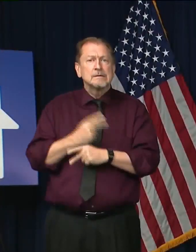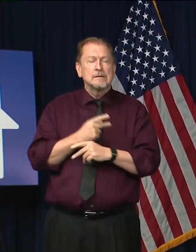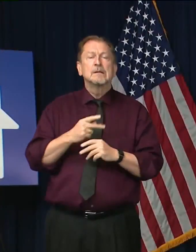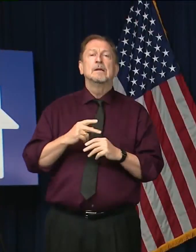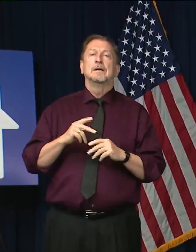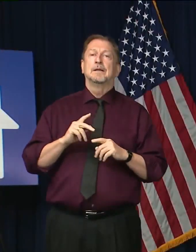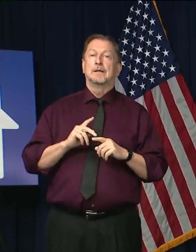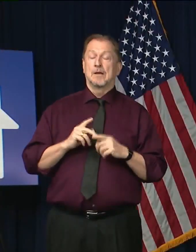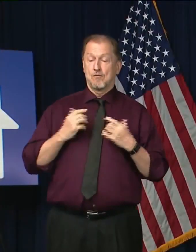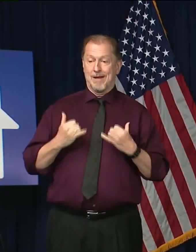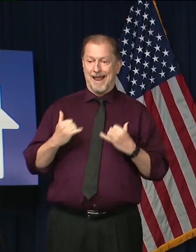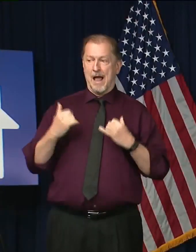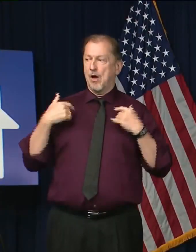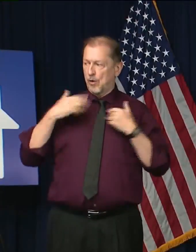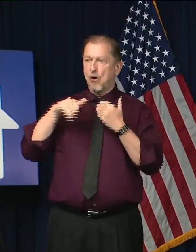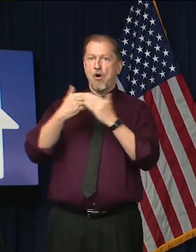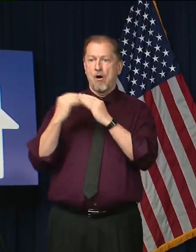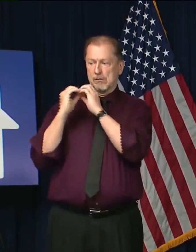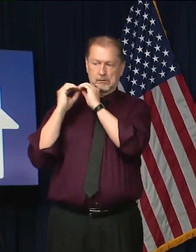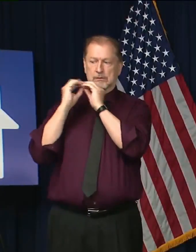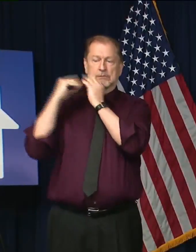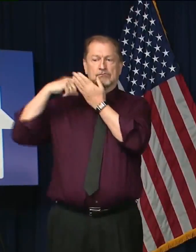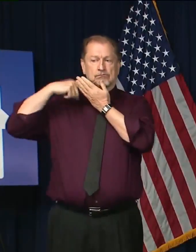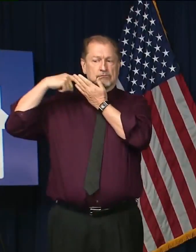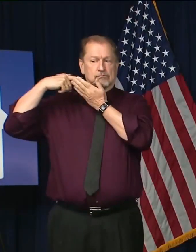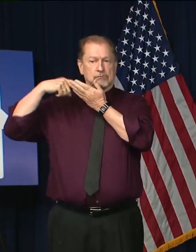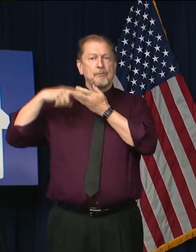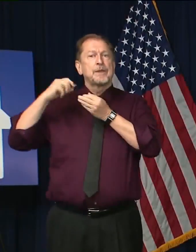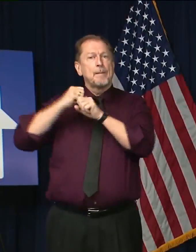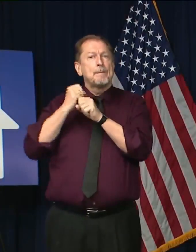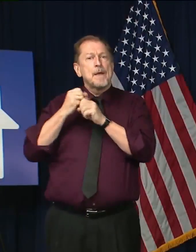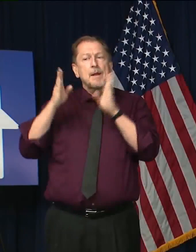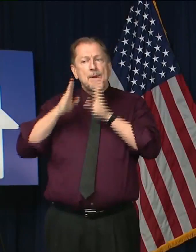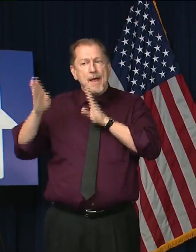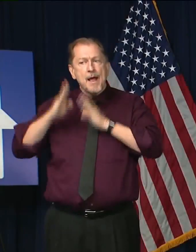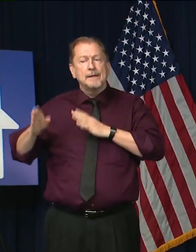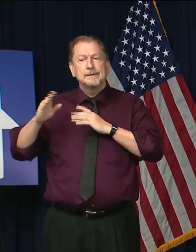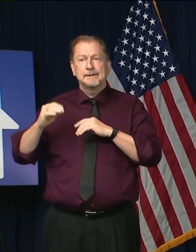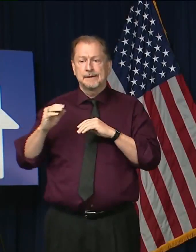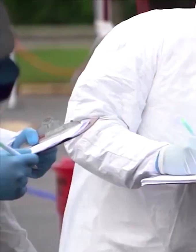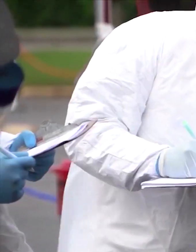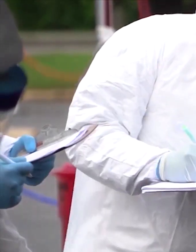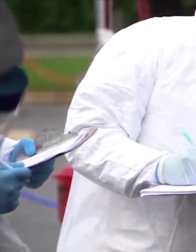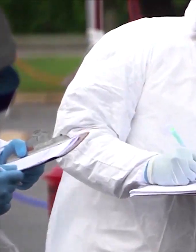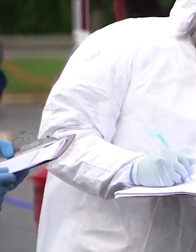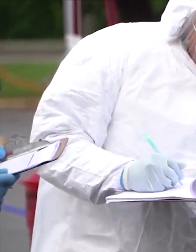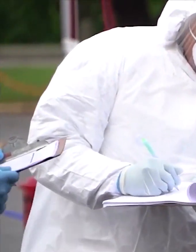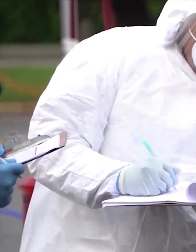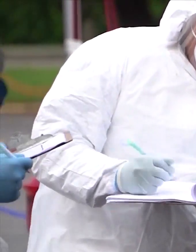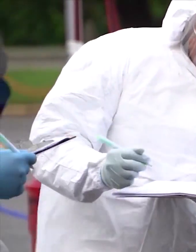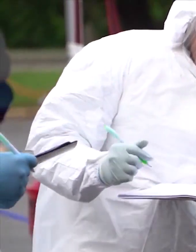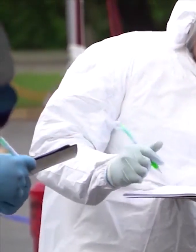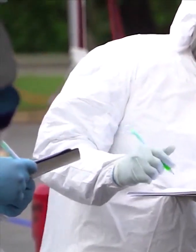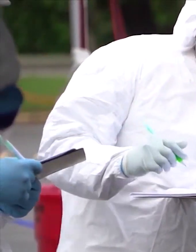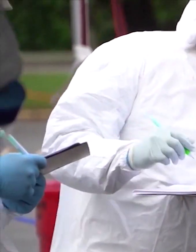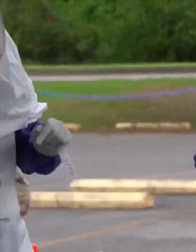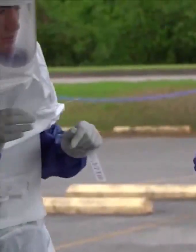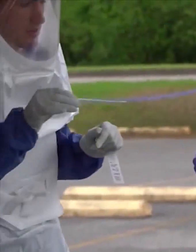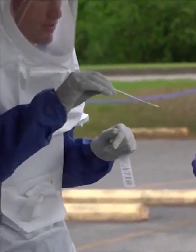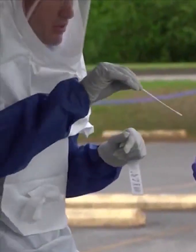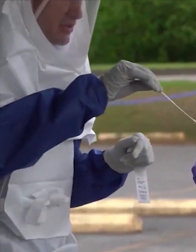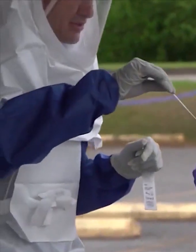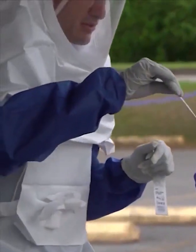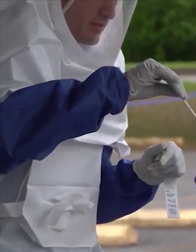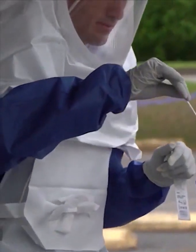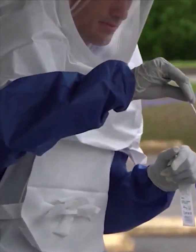We're working hard to try to make, you know, changes to the stay-at-home order. Mid-May, that's when models